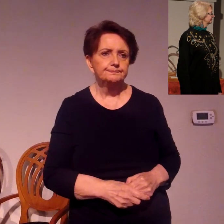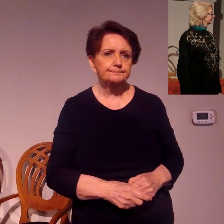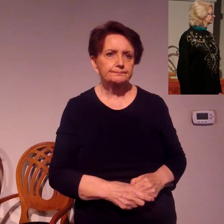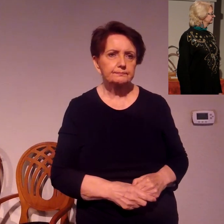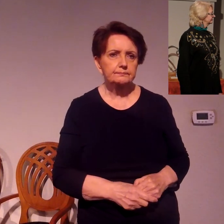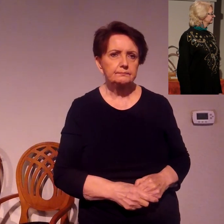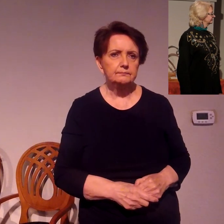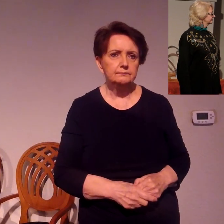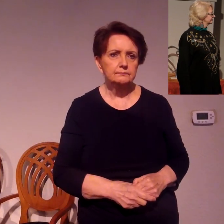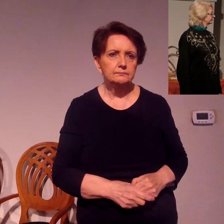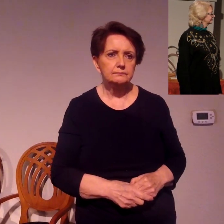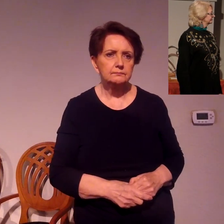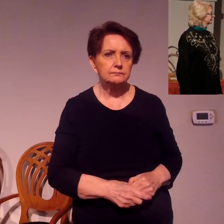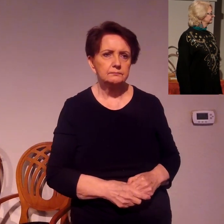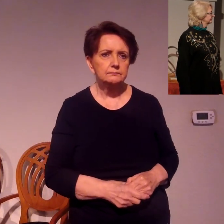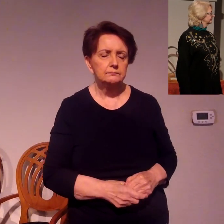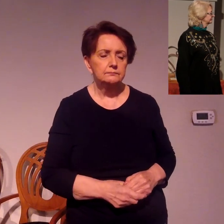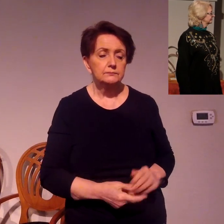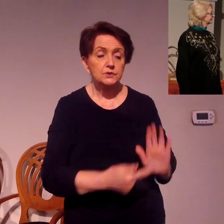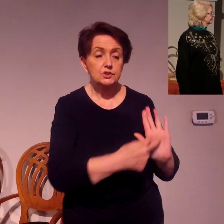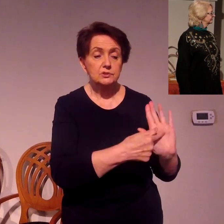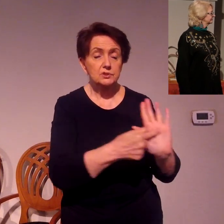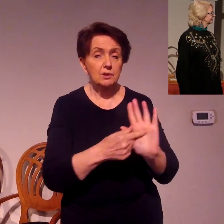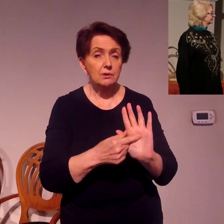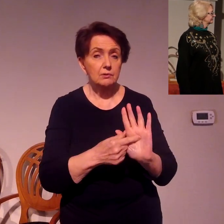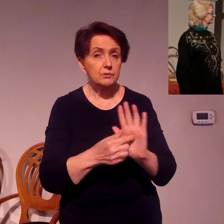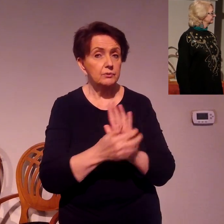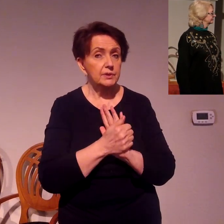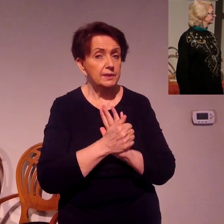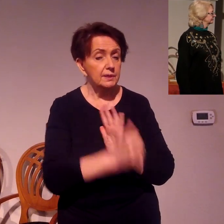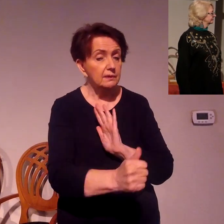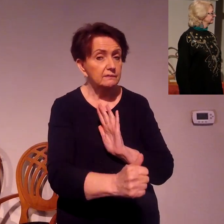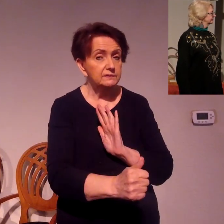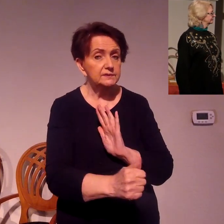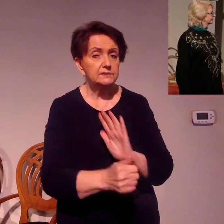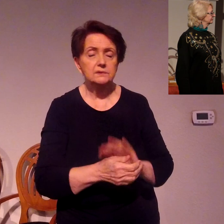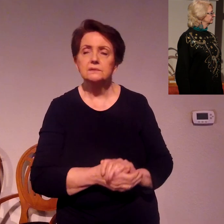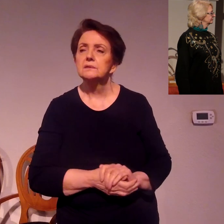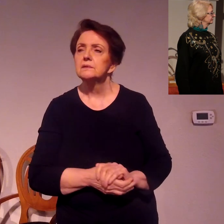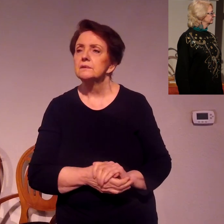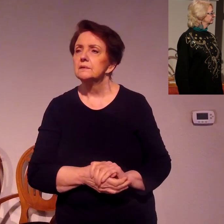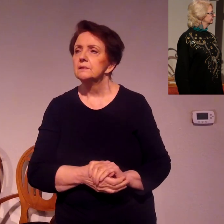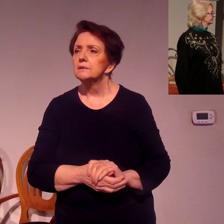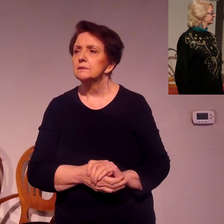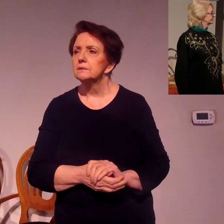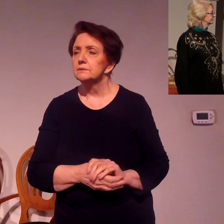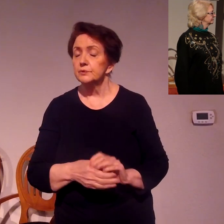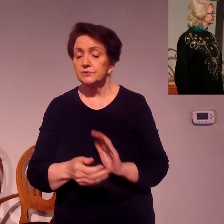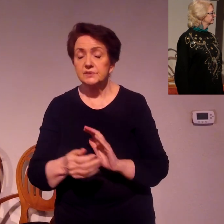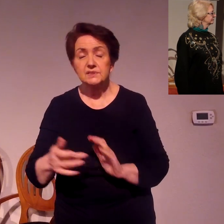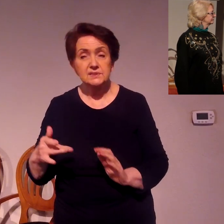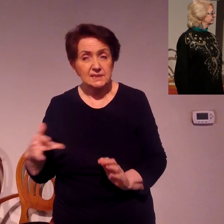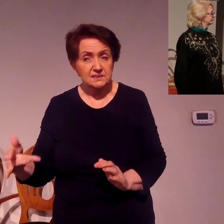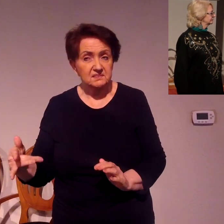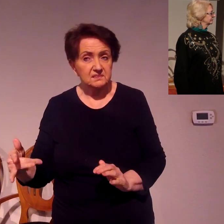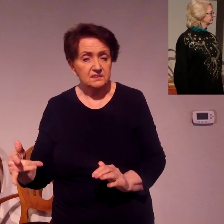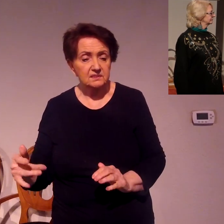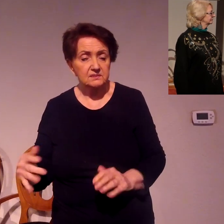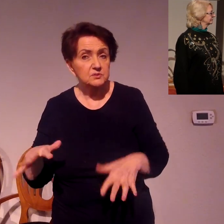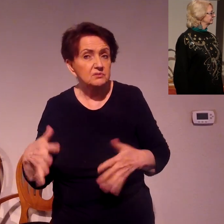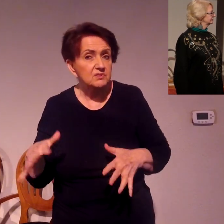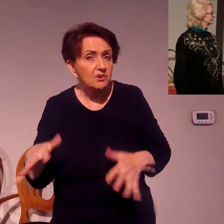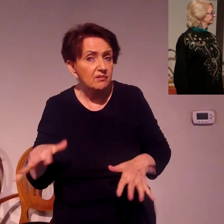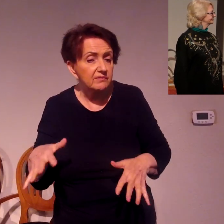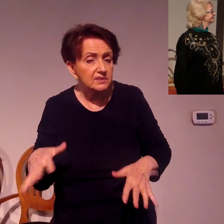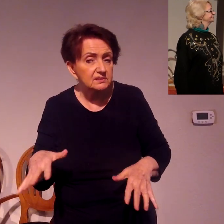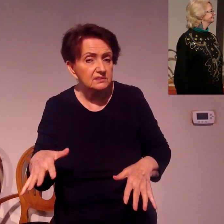to bring out our gifts, and when we tend to, at least I do sometimes, get nervous